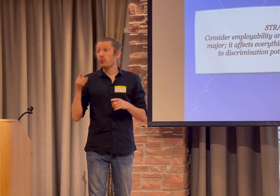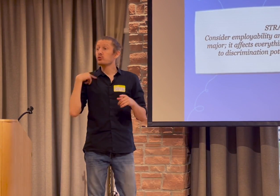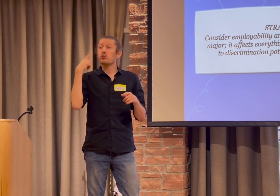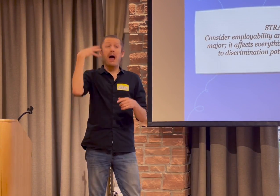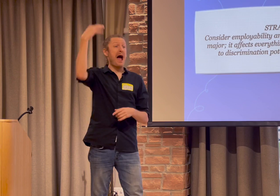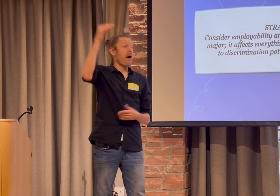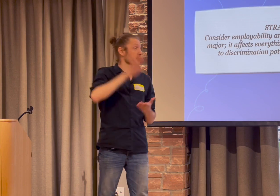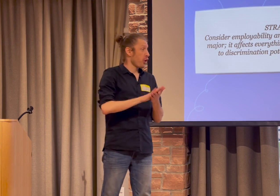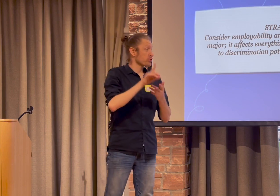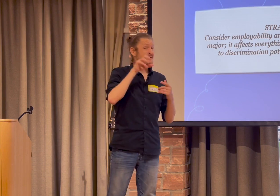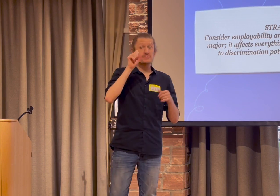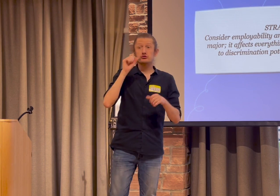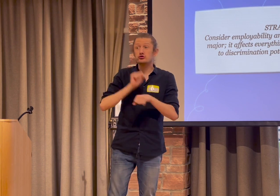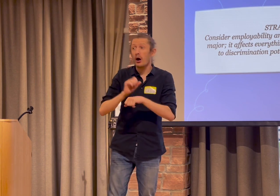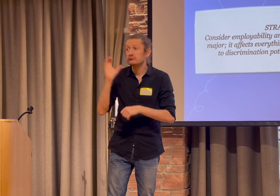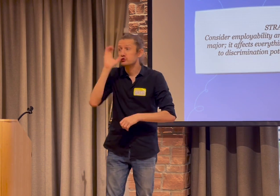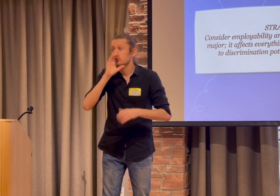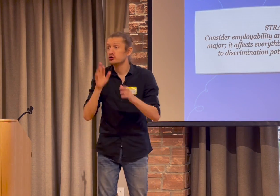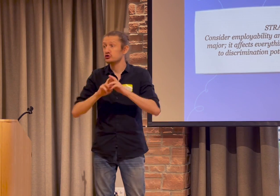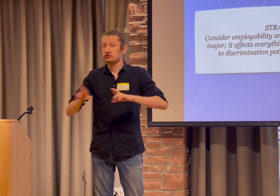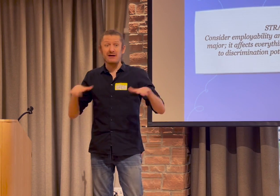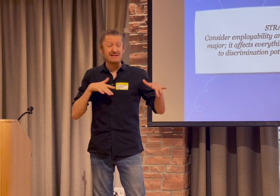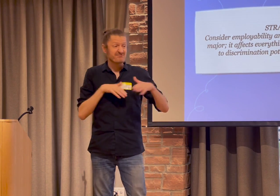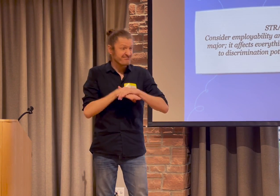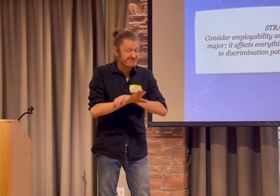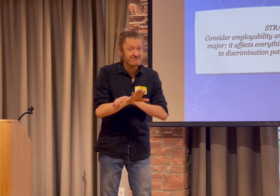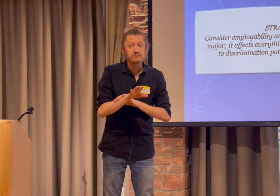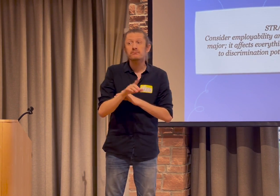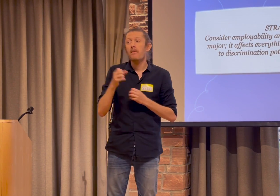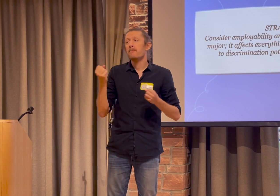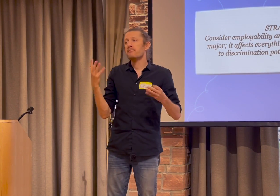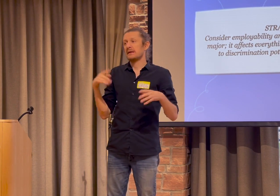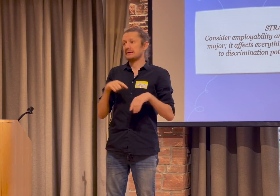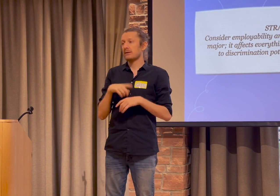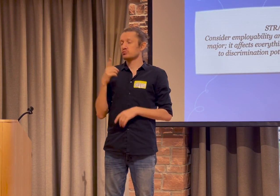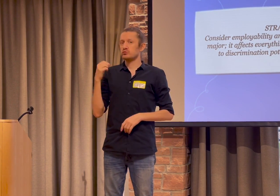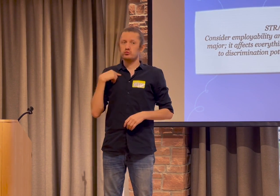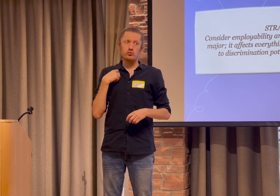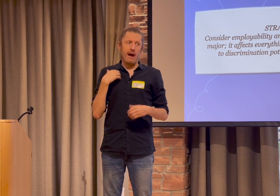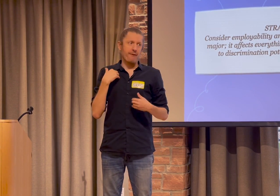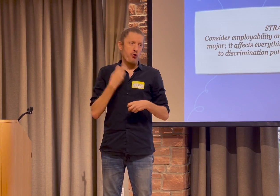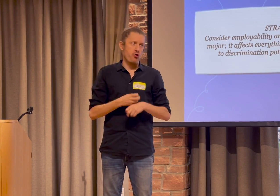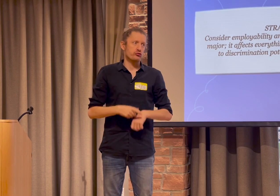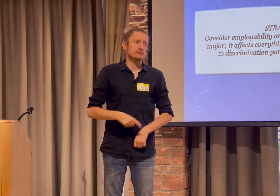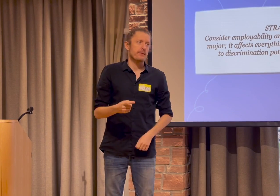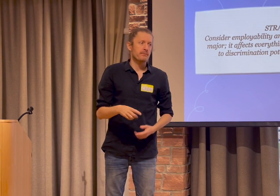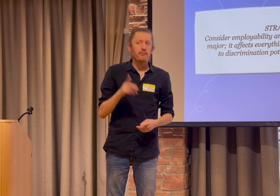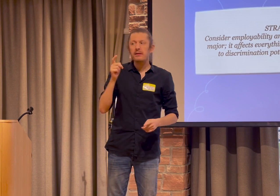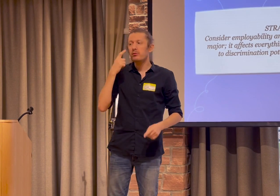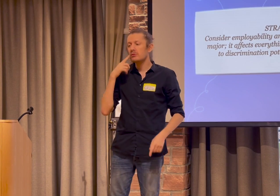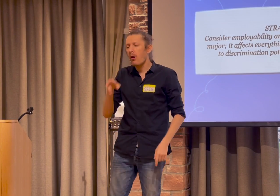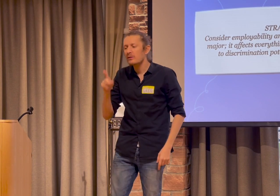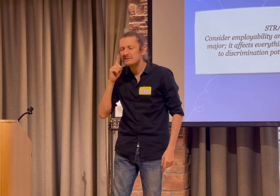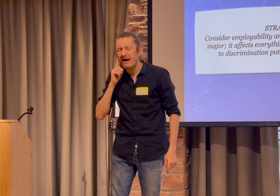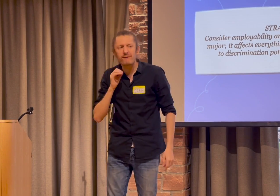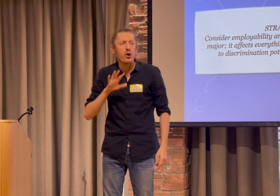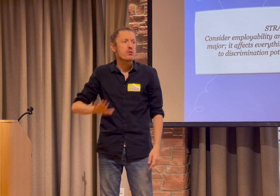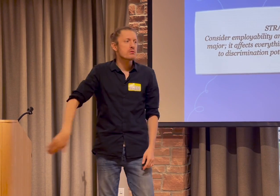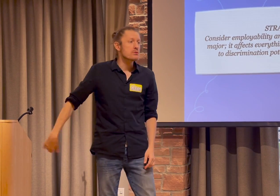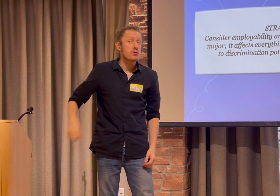So one thing we're going to talk about is once you get out of college and start your job search, you're ready to go into the field, many times we do have a harder time because they'll